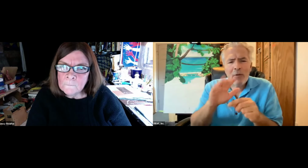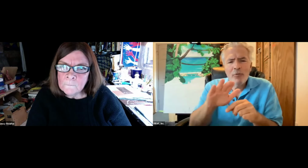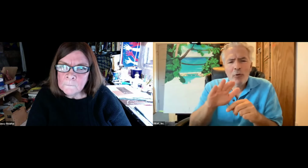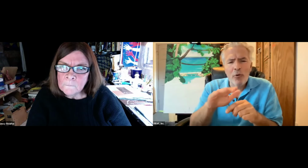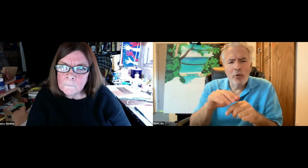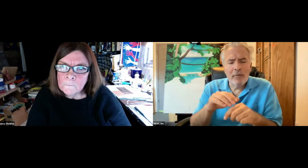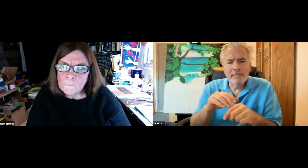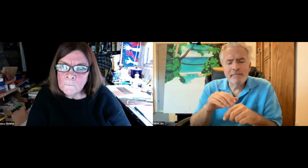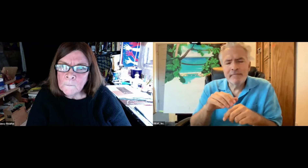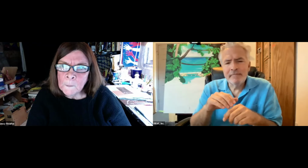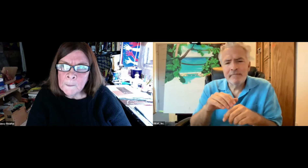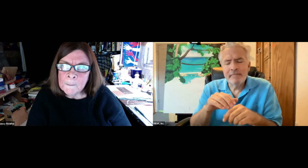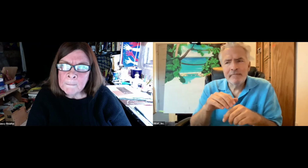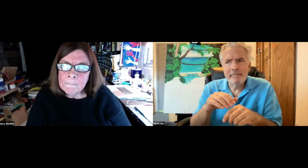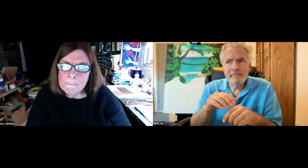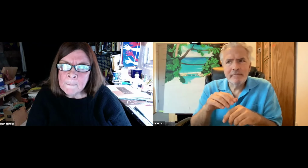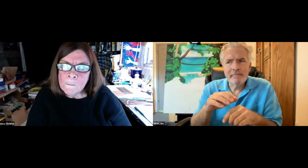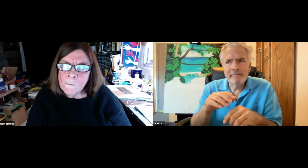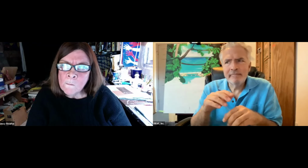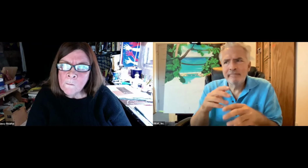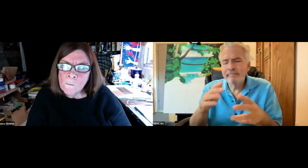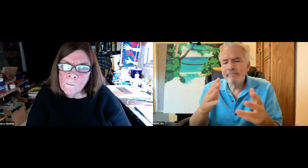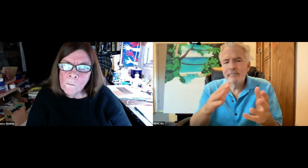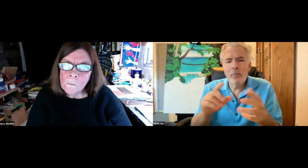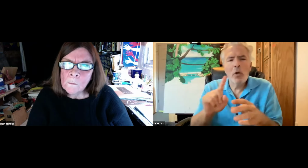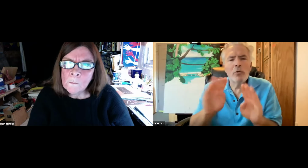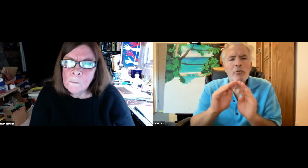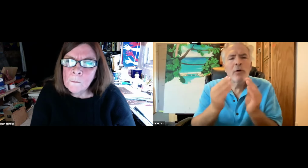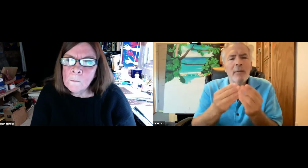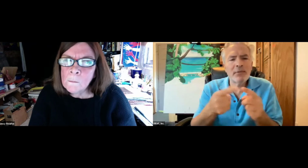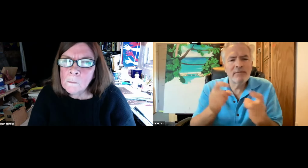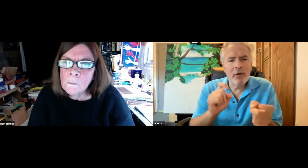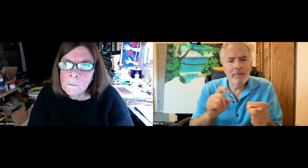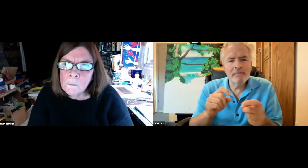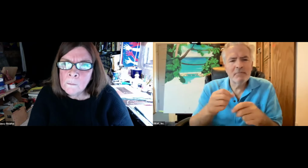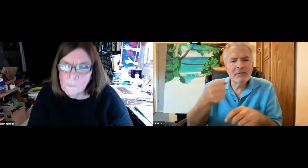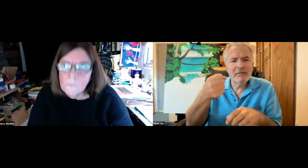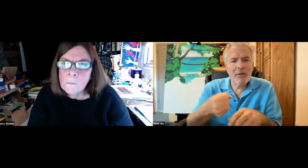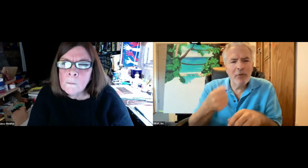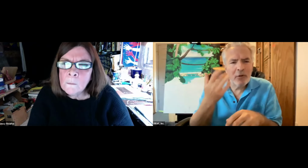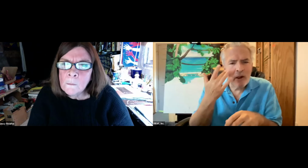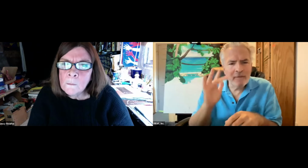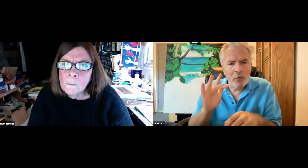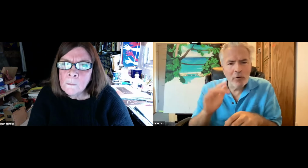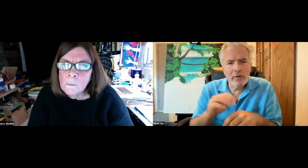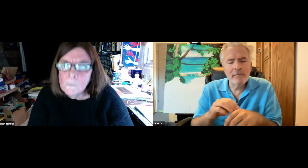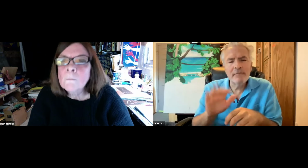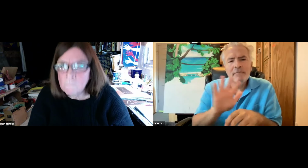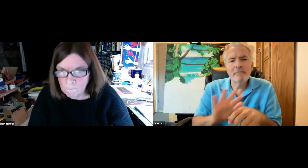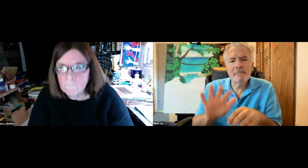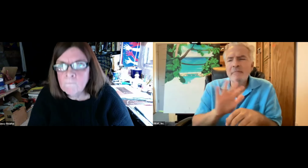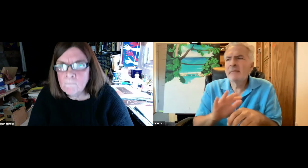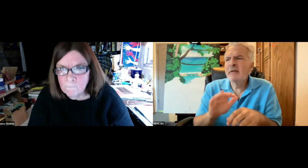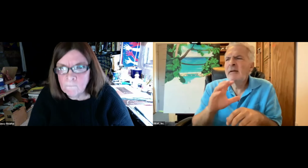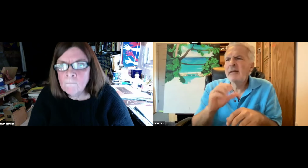presentation, I think you spoke about where your tribe was coming from